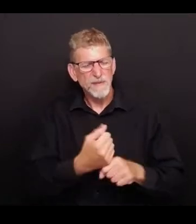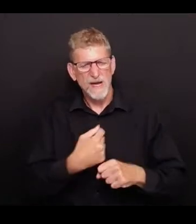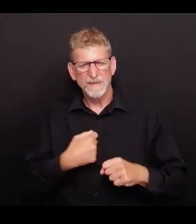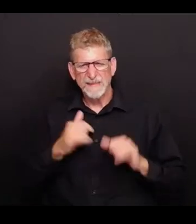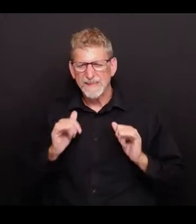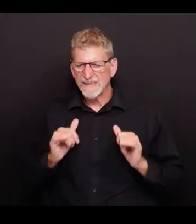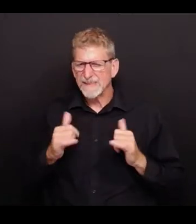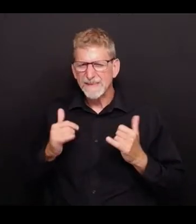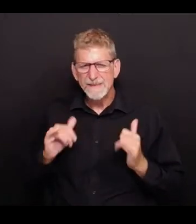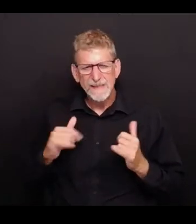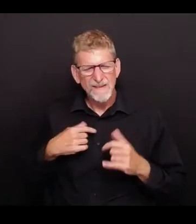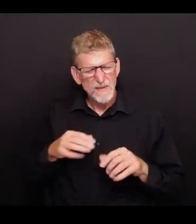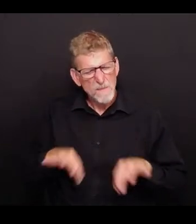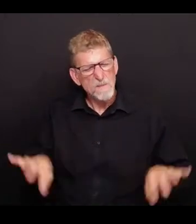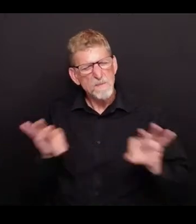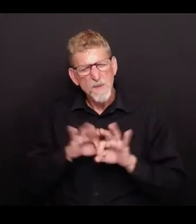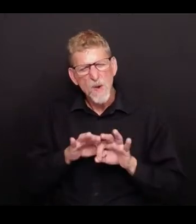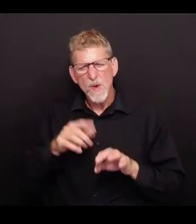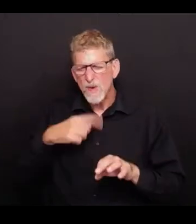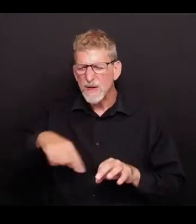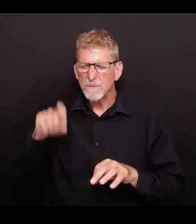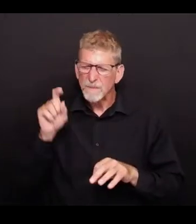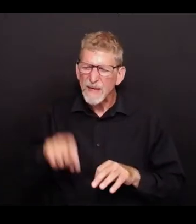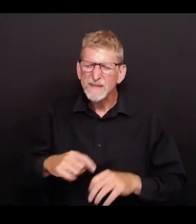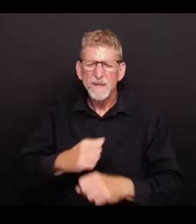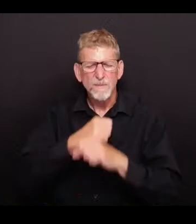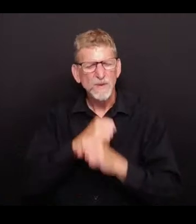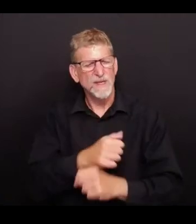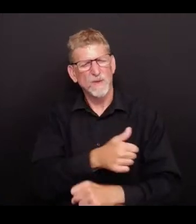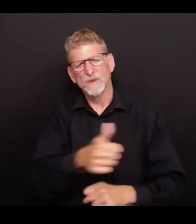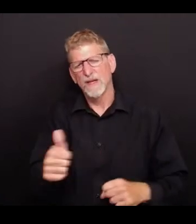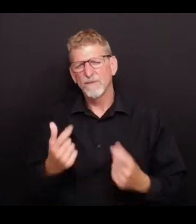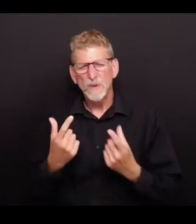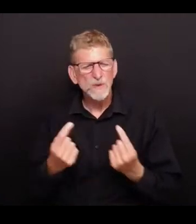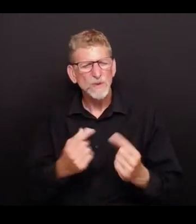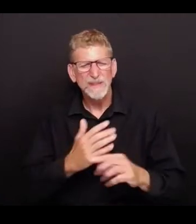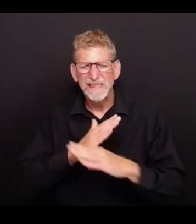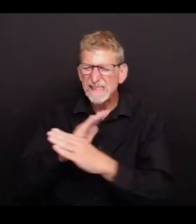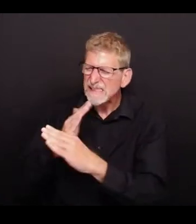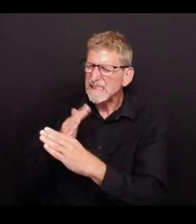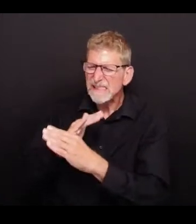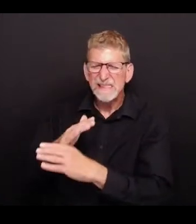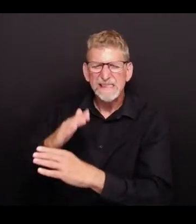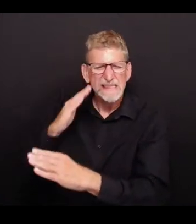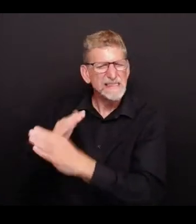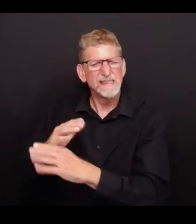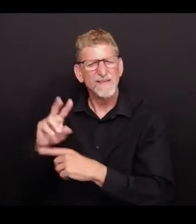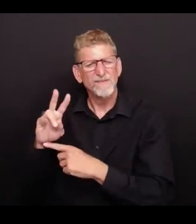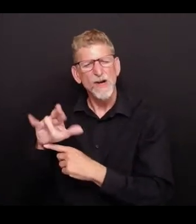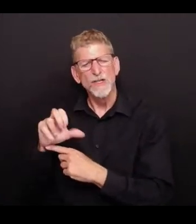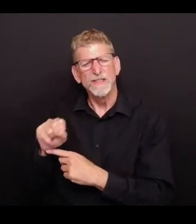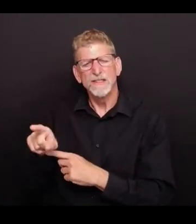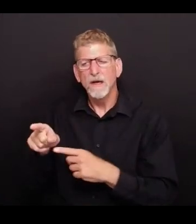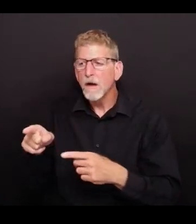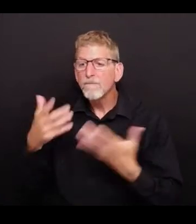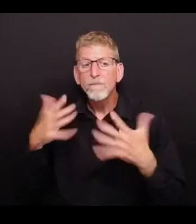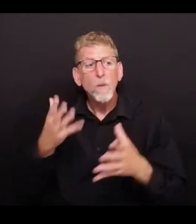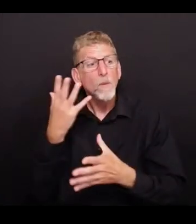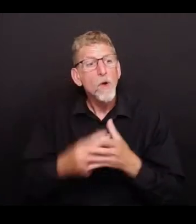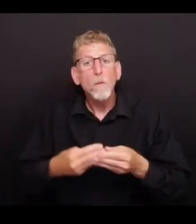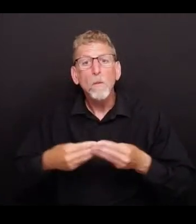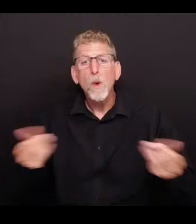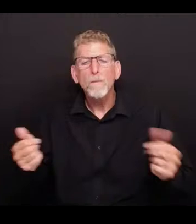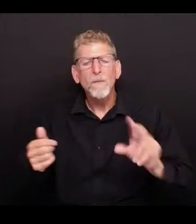stark reminder of the importance of staying vigilant because this virus has not gone away. Get vaccinated when you